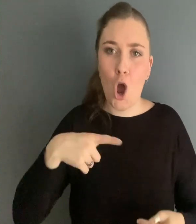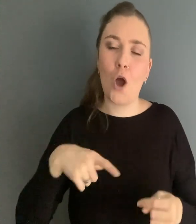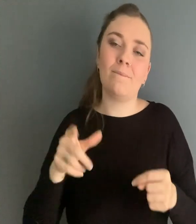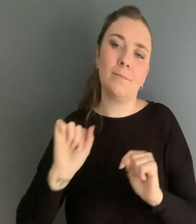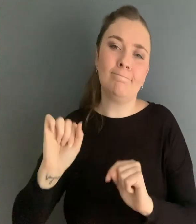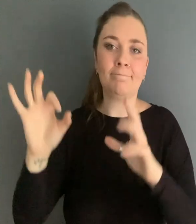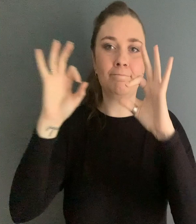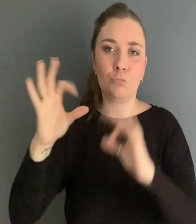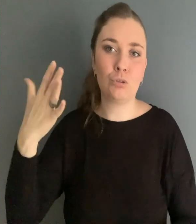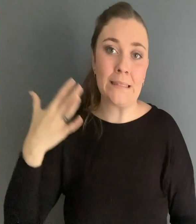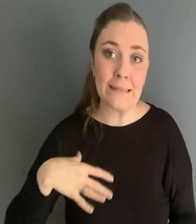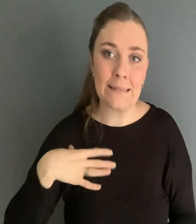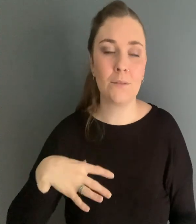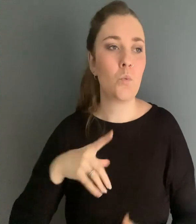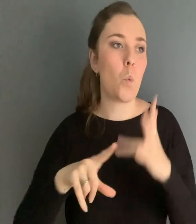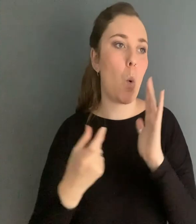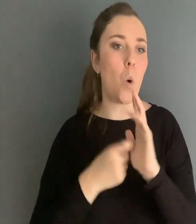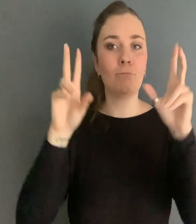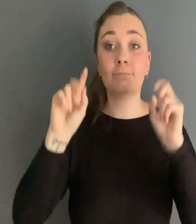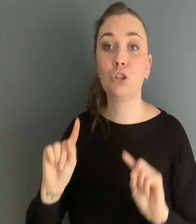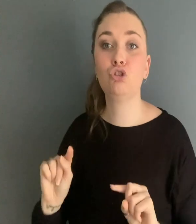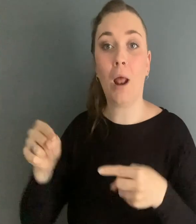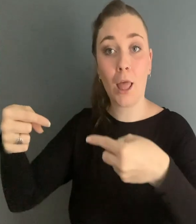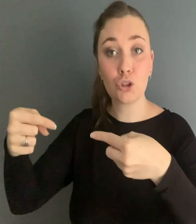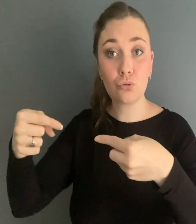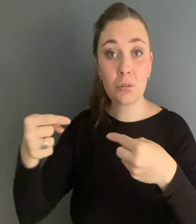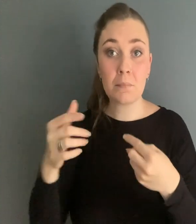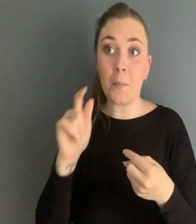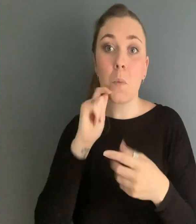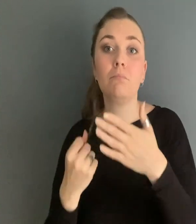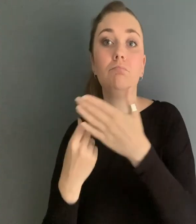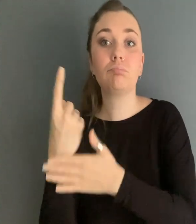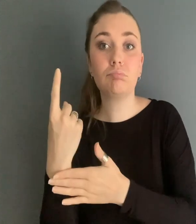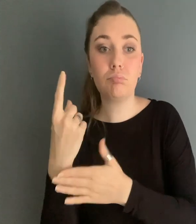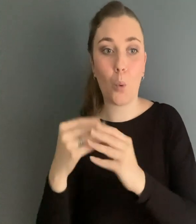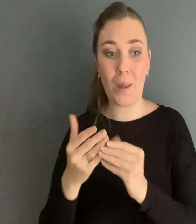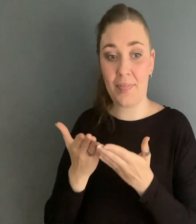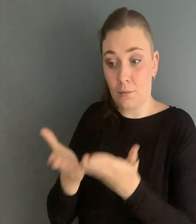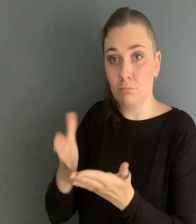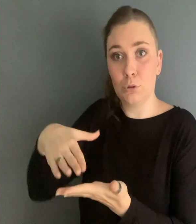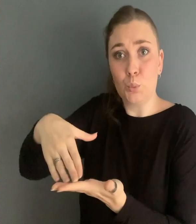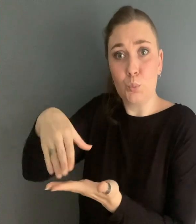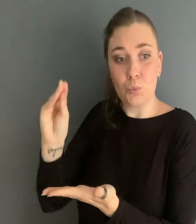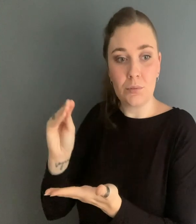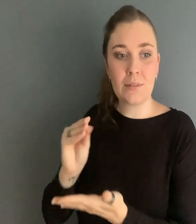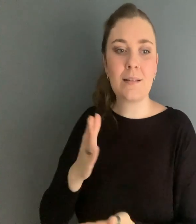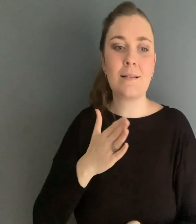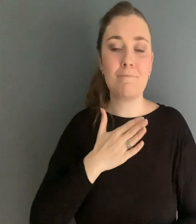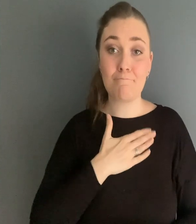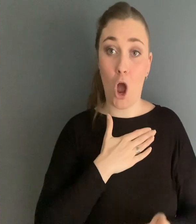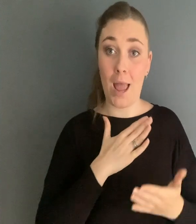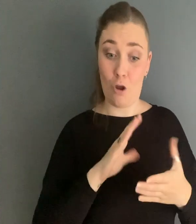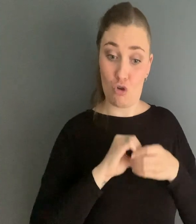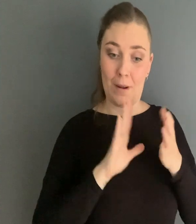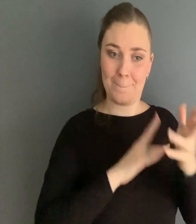special needs or any challenges that might occur with that student. My own parents